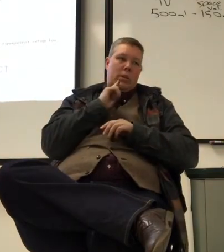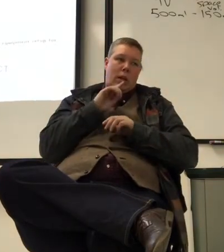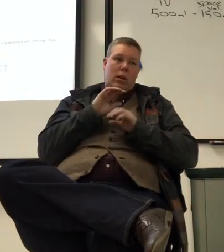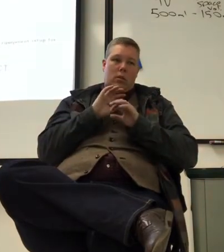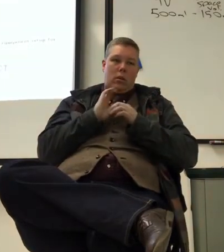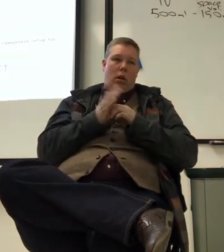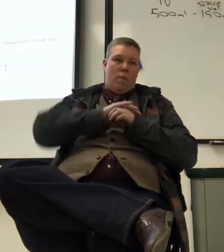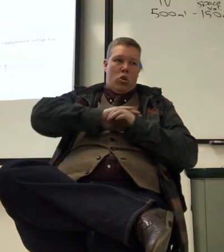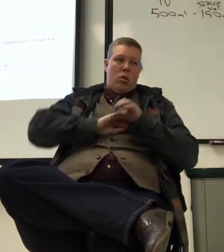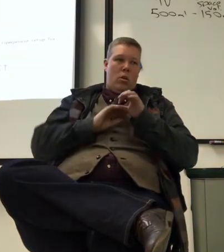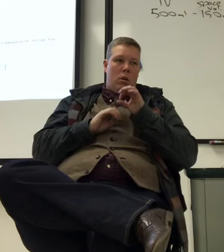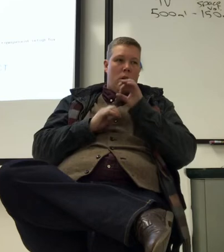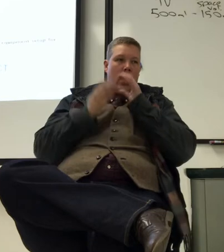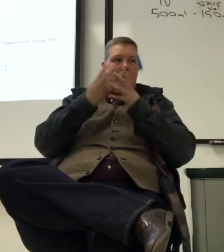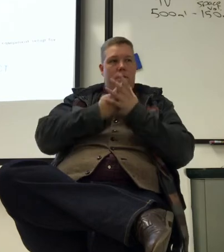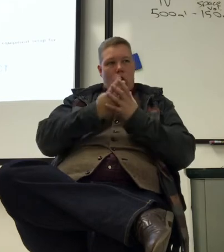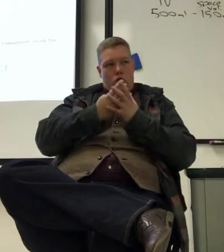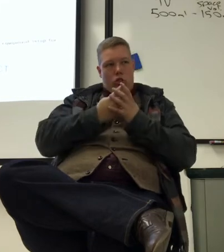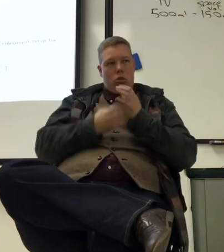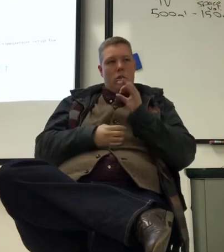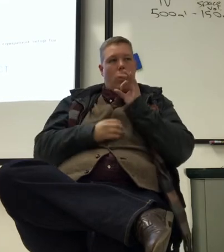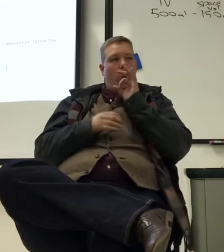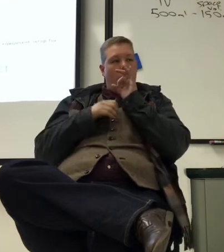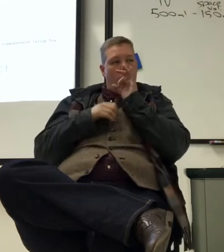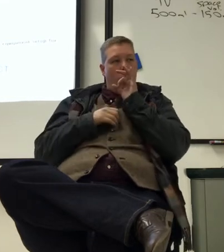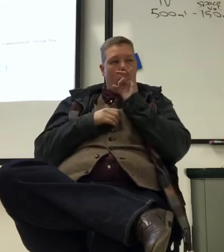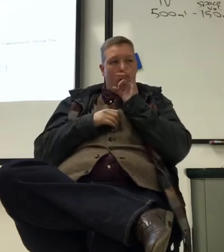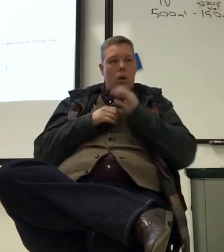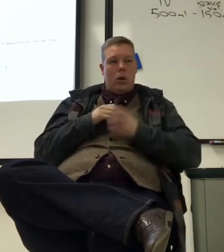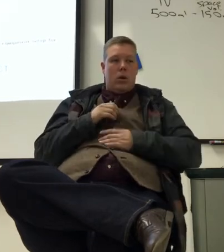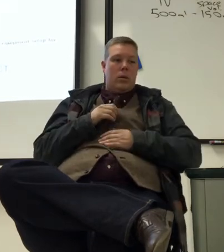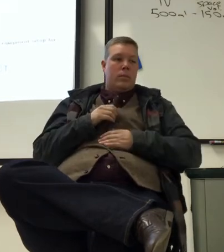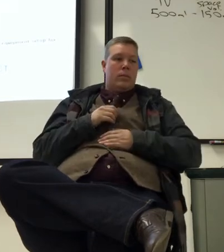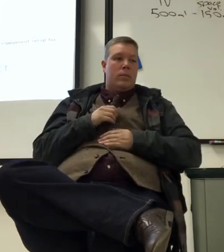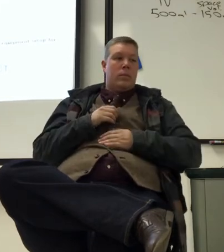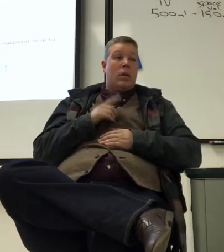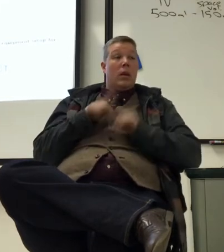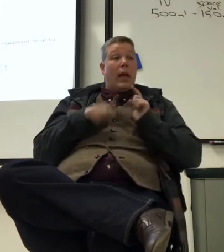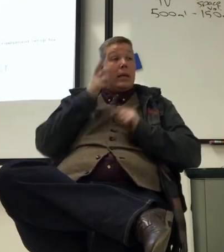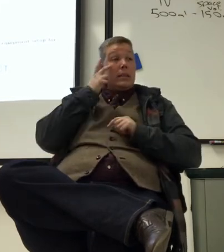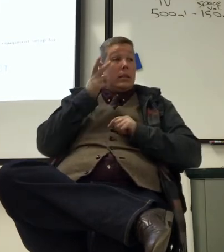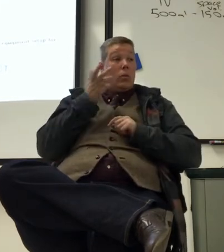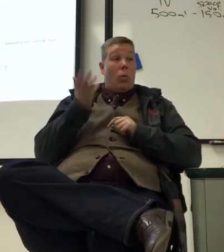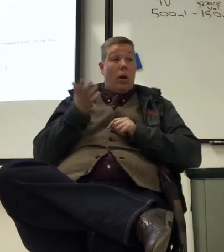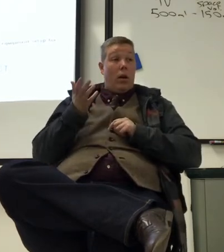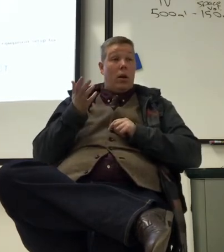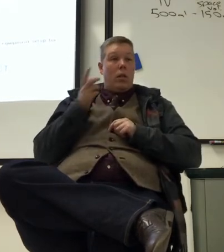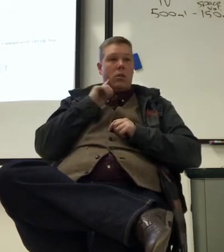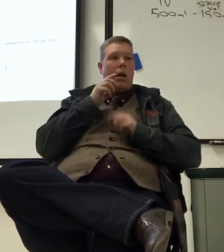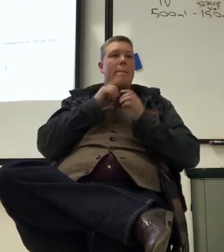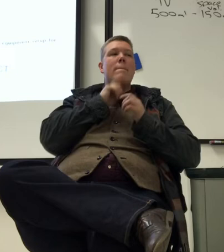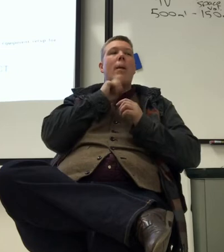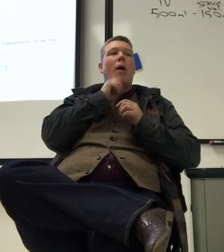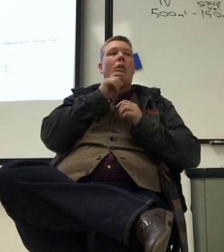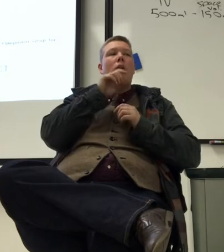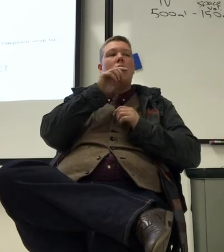So protect yourself and protect the airflow transducer. What you can't see from the picture is there's a metal diaphragm in there. It's like